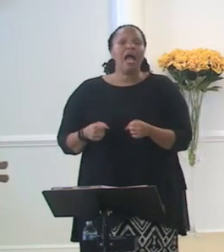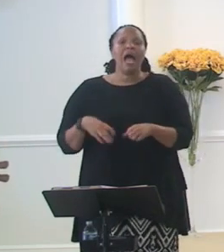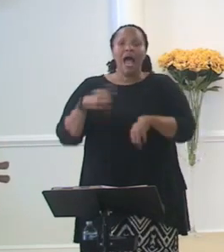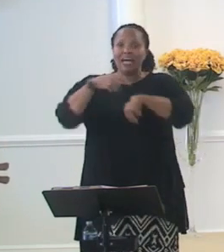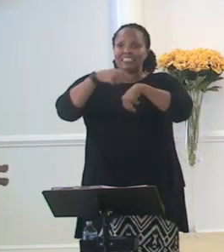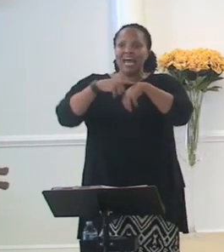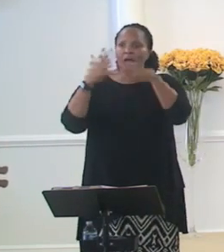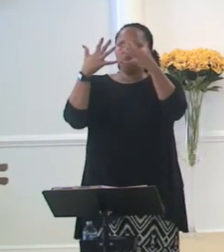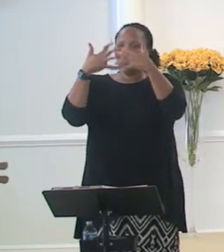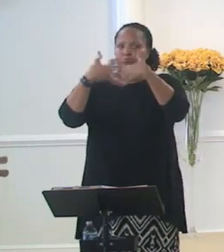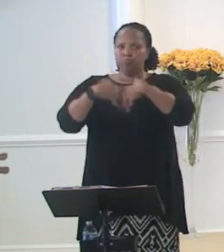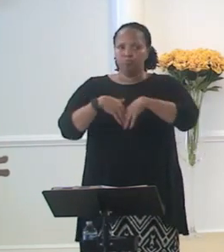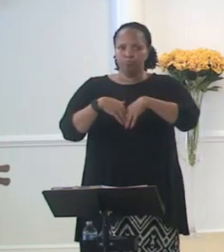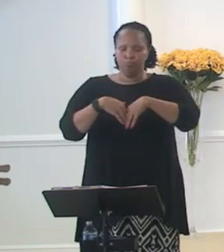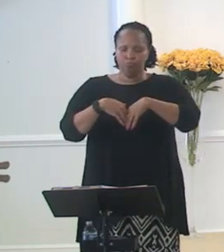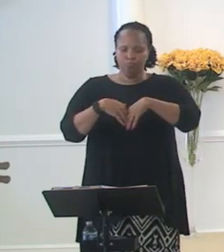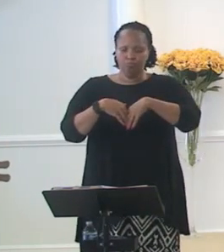down